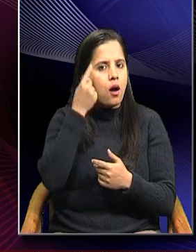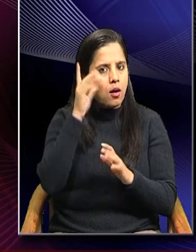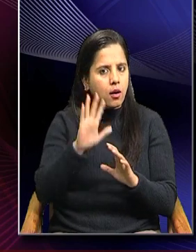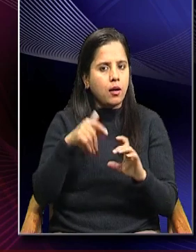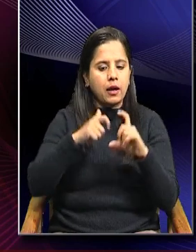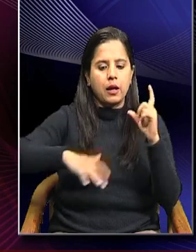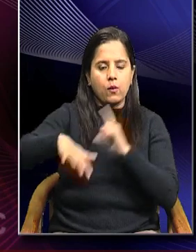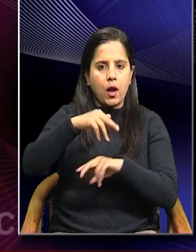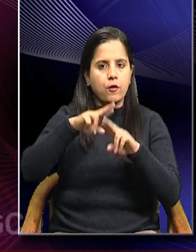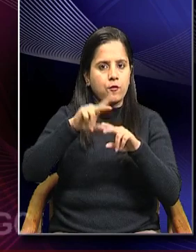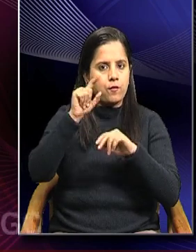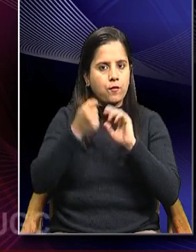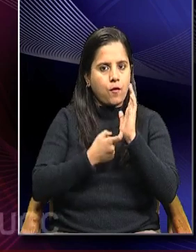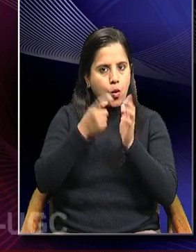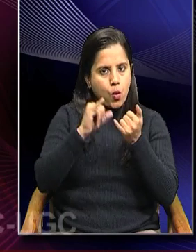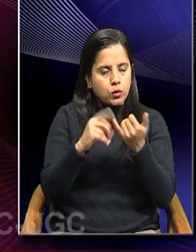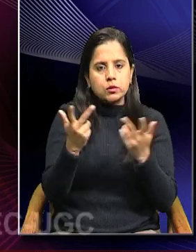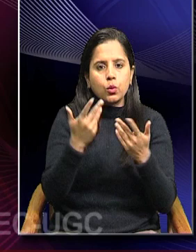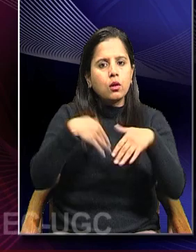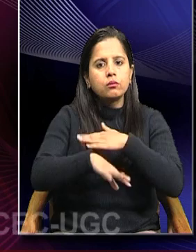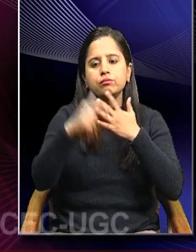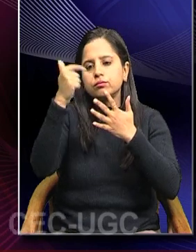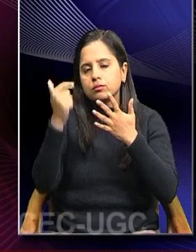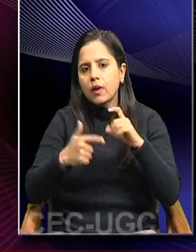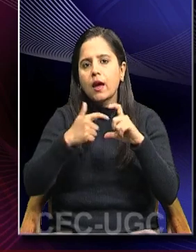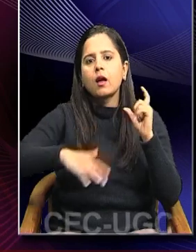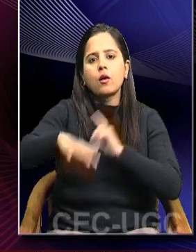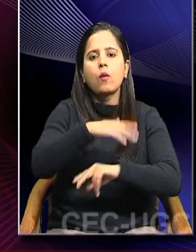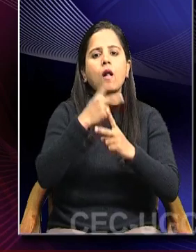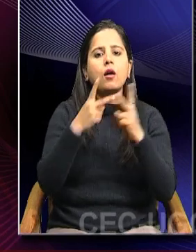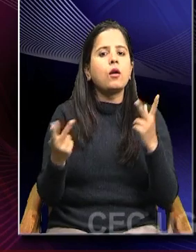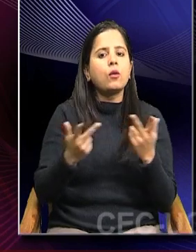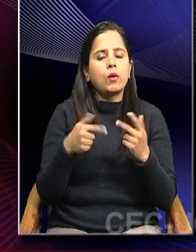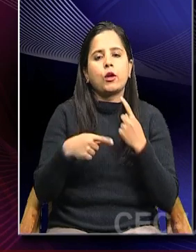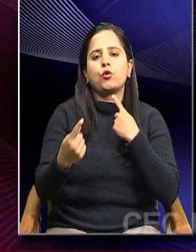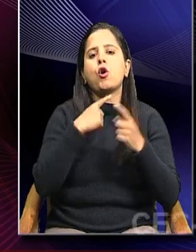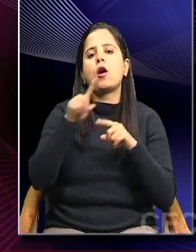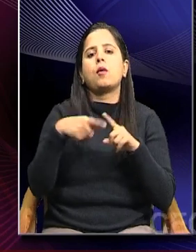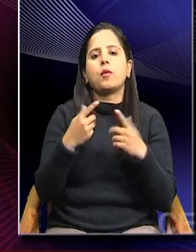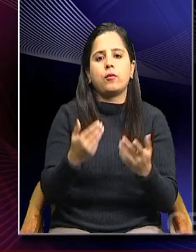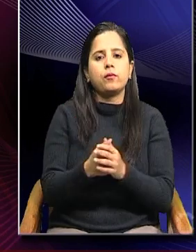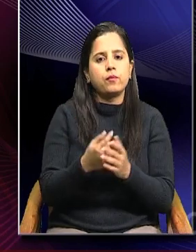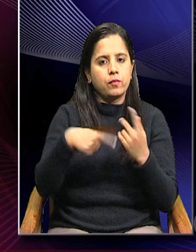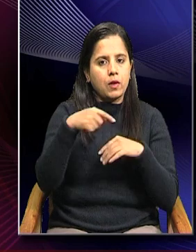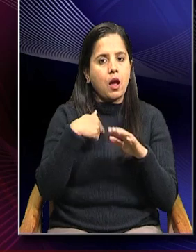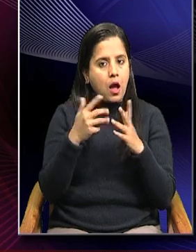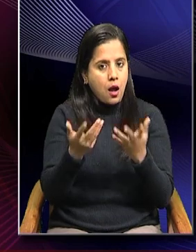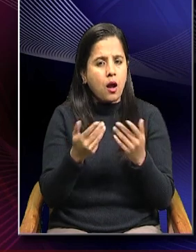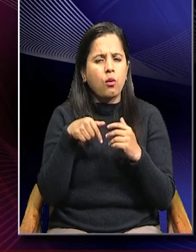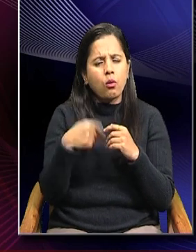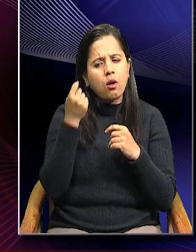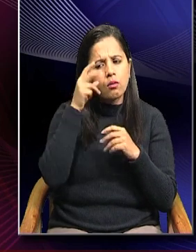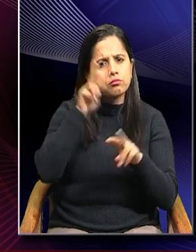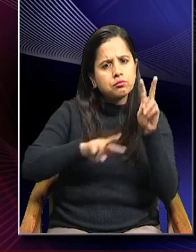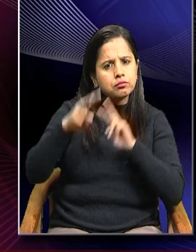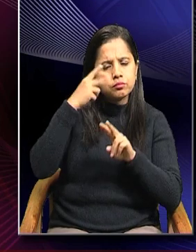environmental forces, what are the different components of environmental forces, and then we'll talk about how to understand